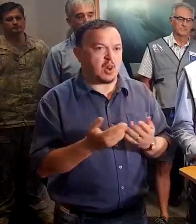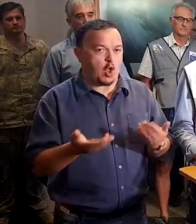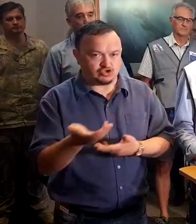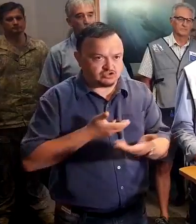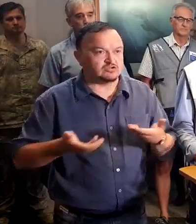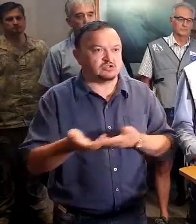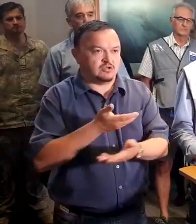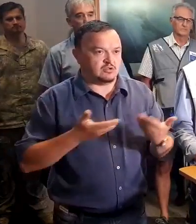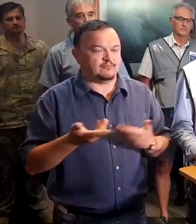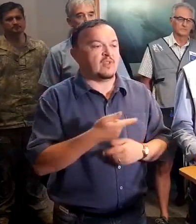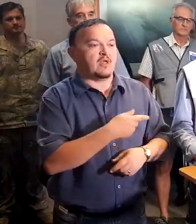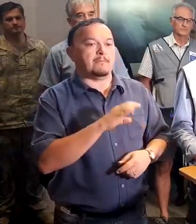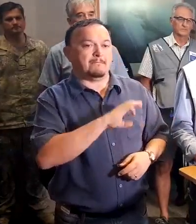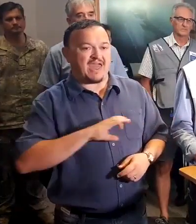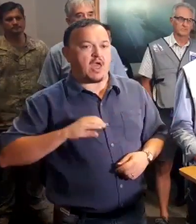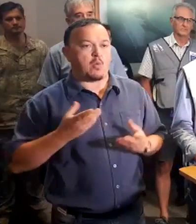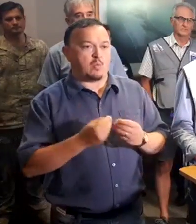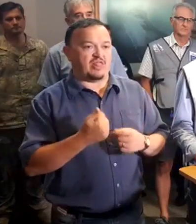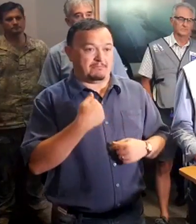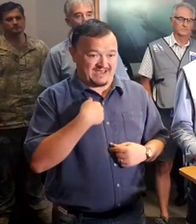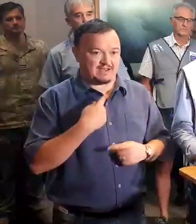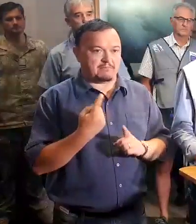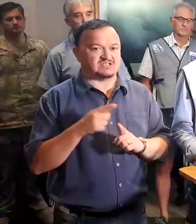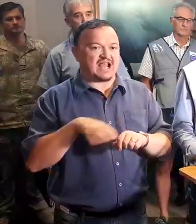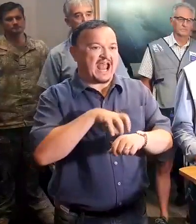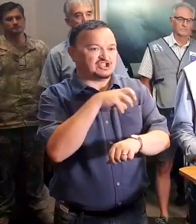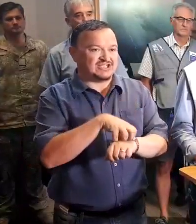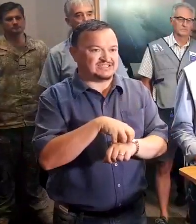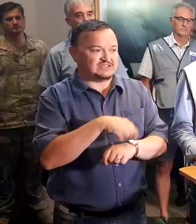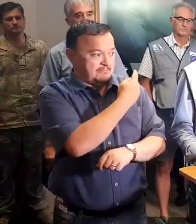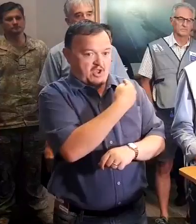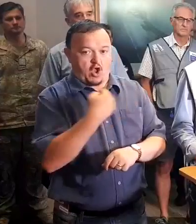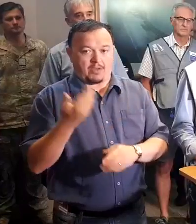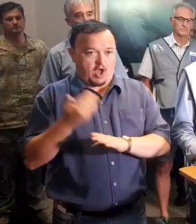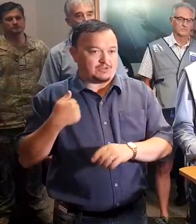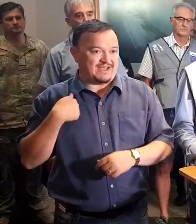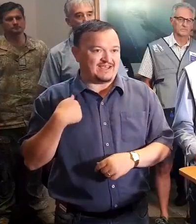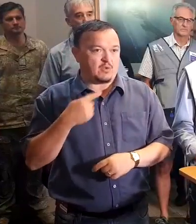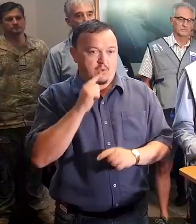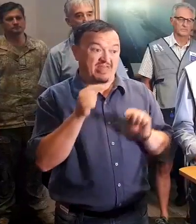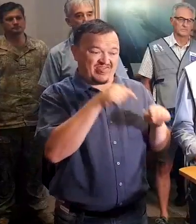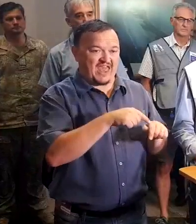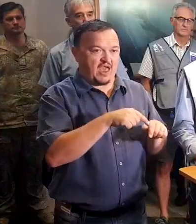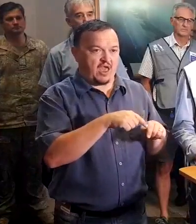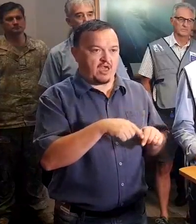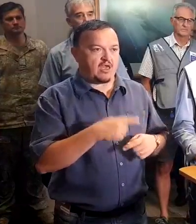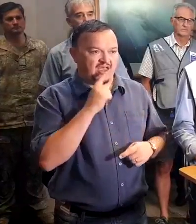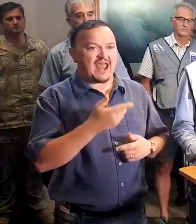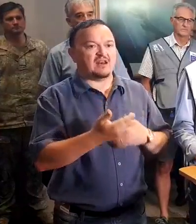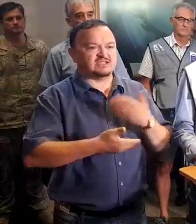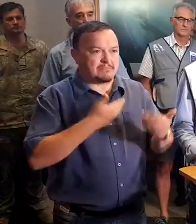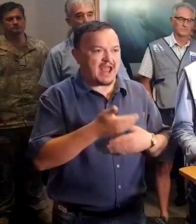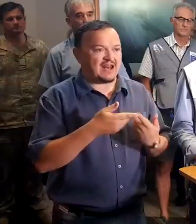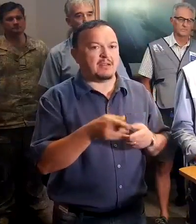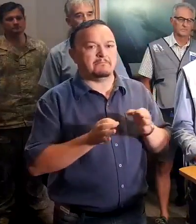myself and the agencies behind me, will be represented and on hand to outline the situation, where we've got to with our planning